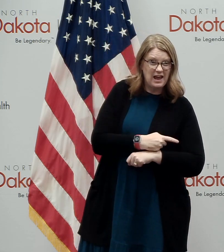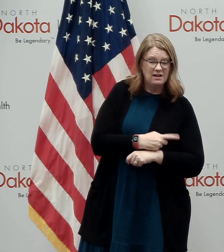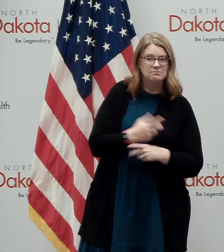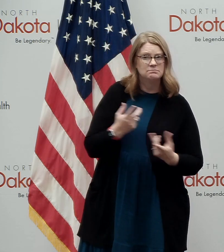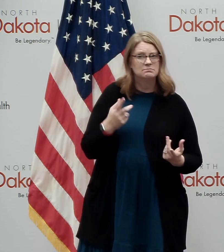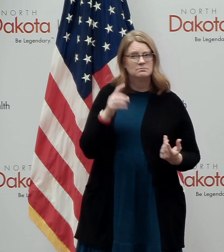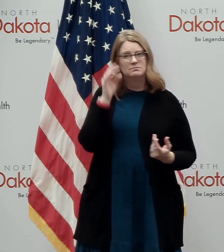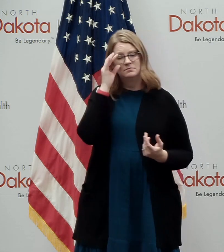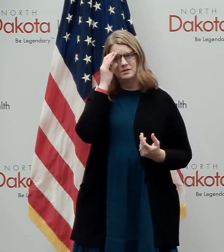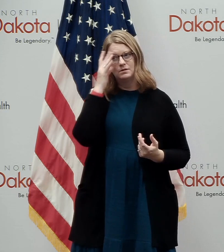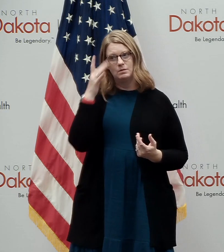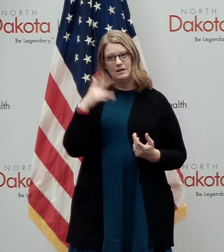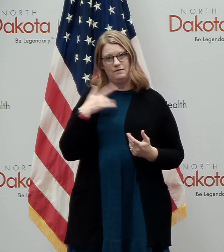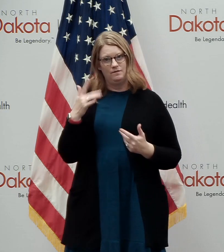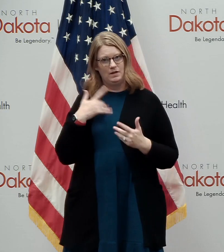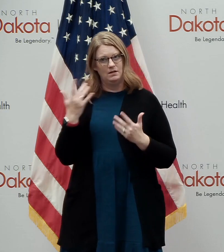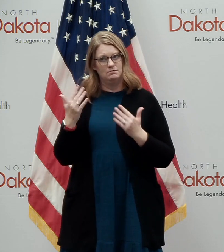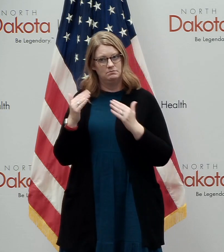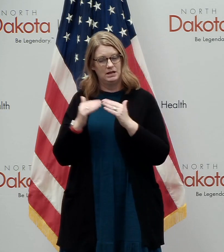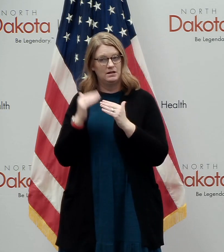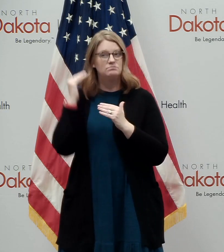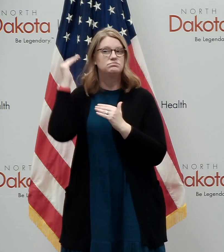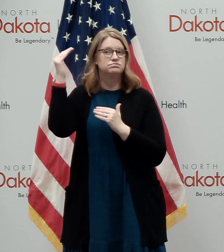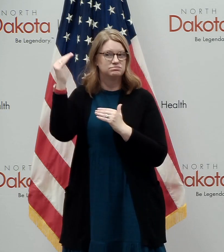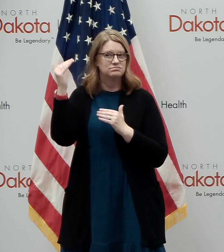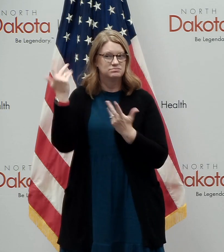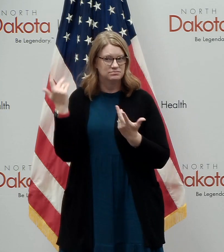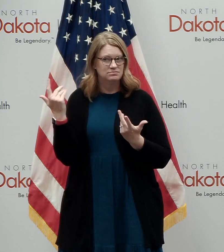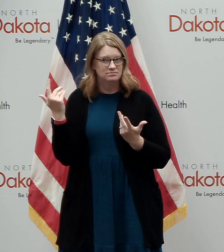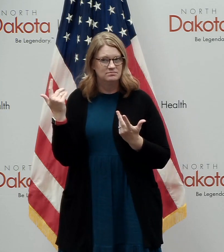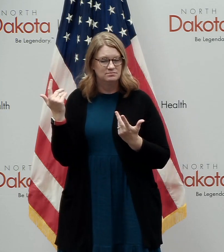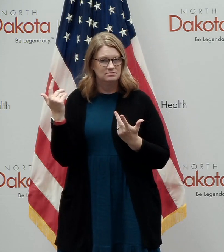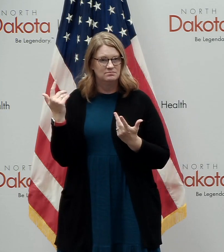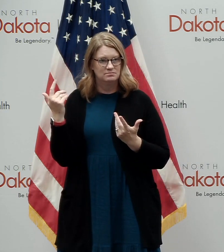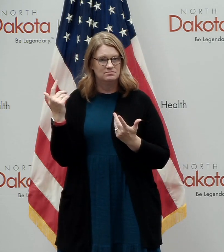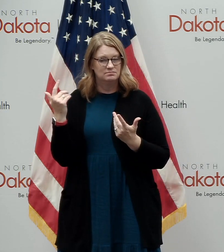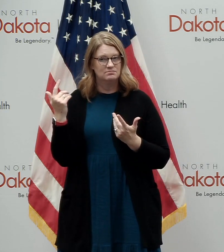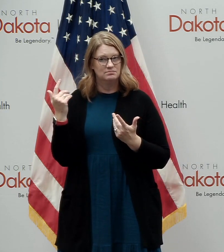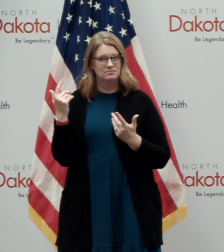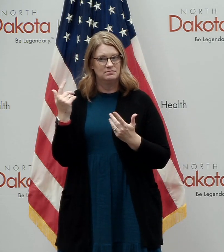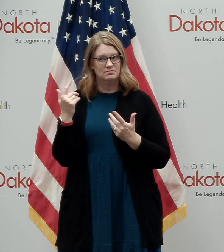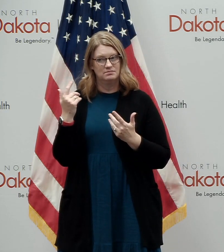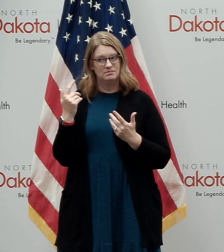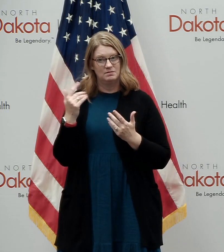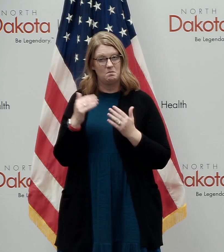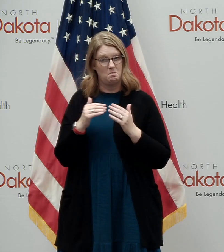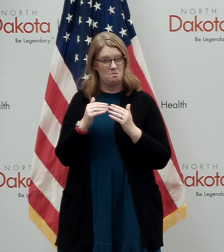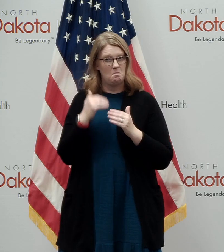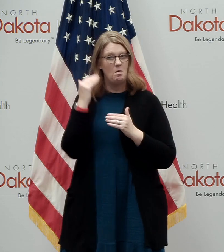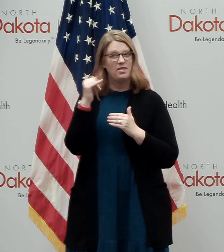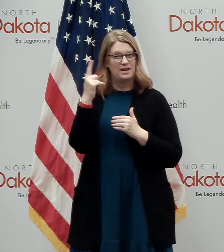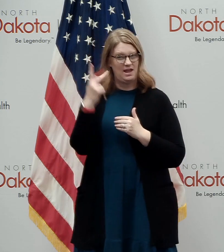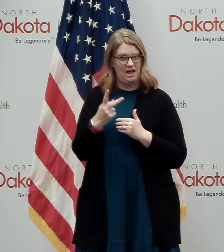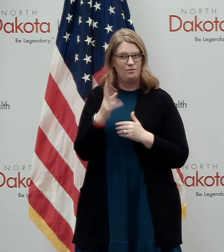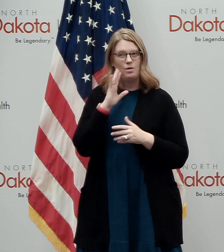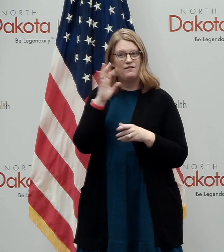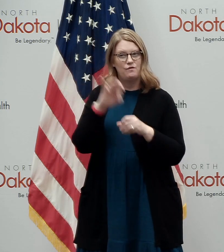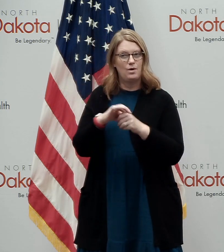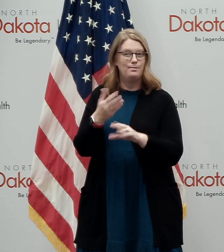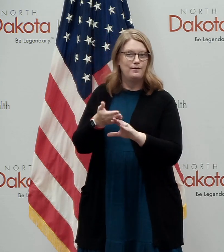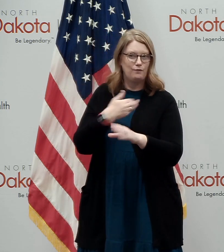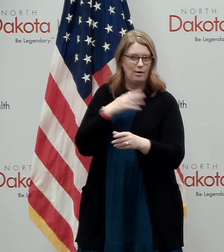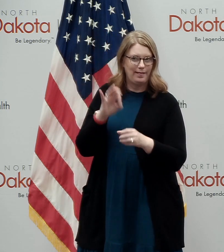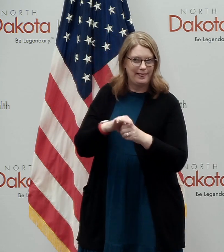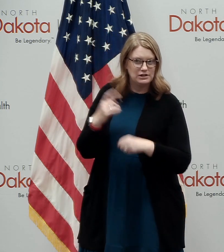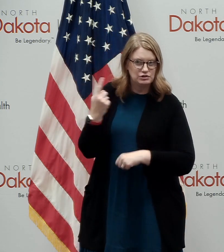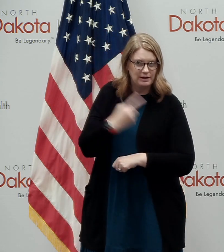anticipating that it could exceed more than half of the people that will have voted before Election Day. And